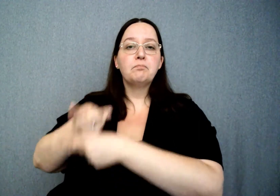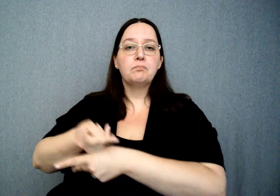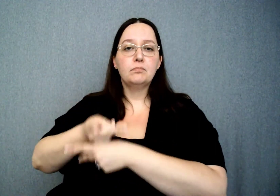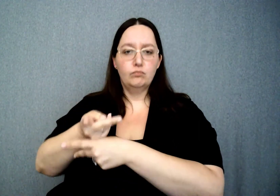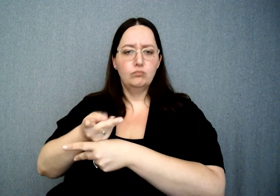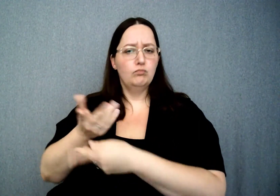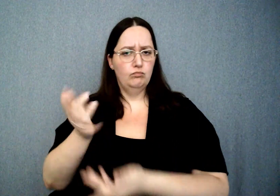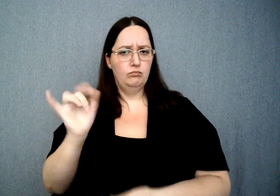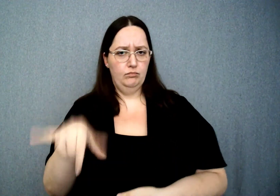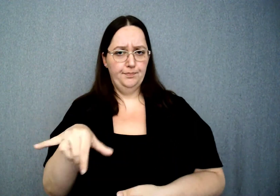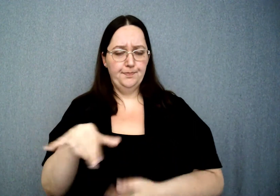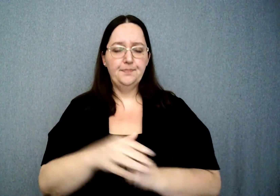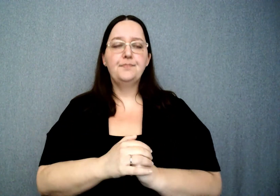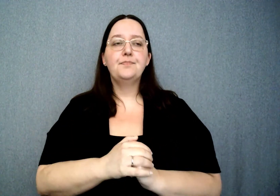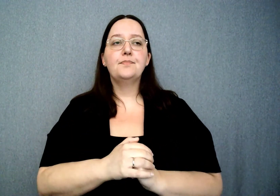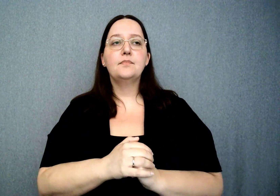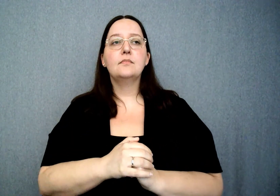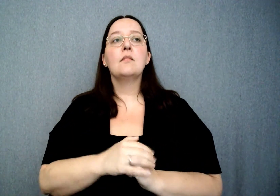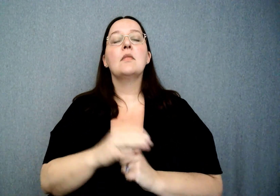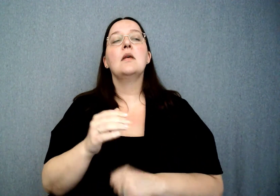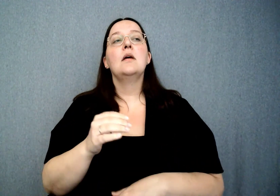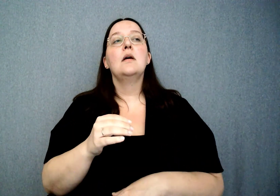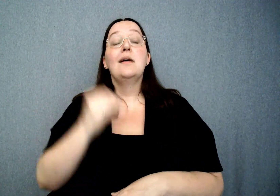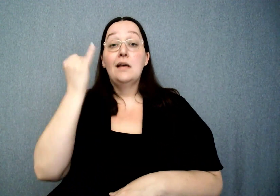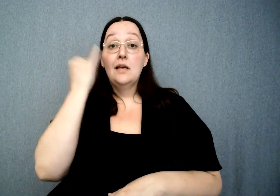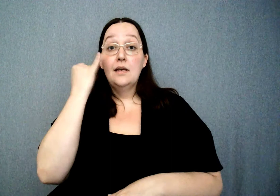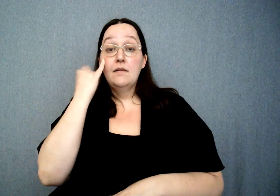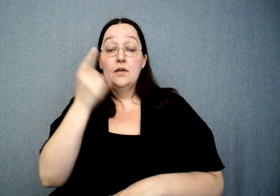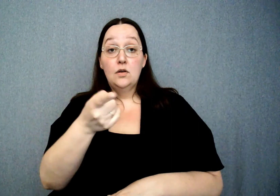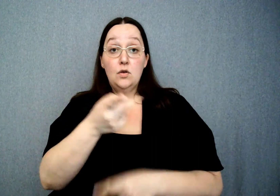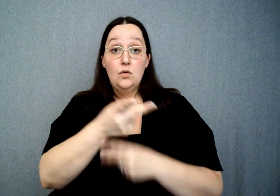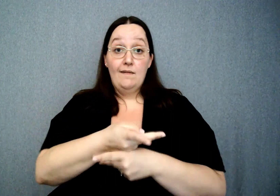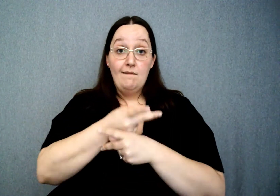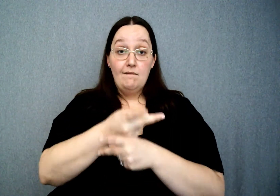going to take for him. I am going to care for him.